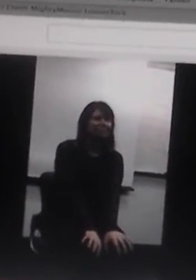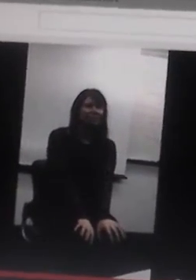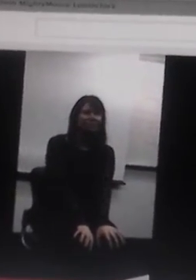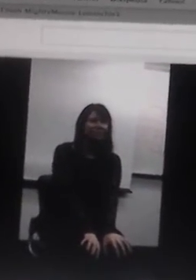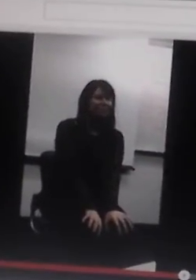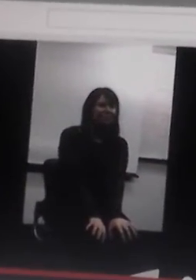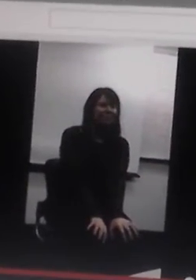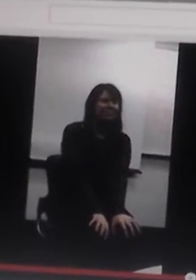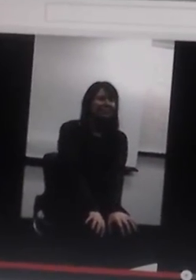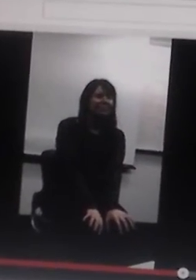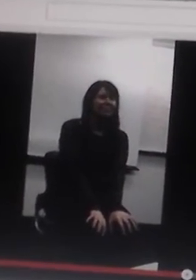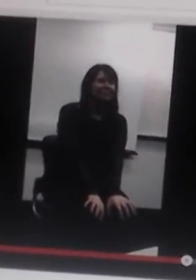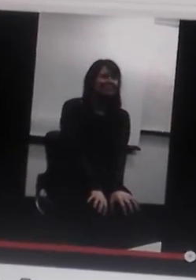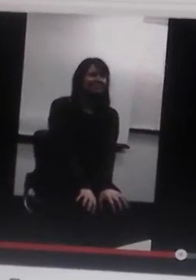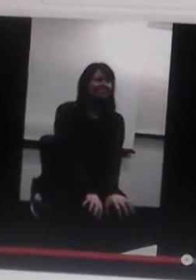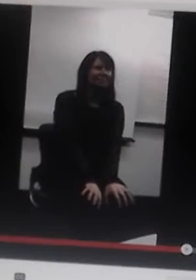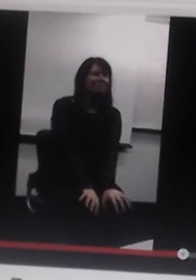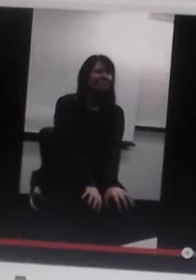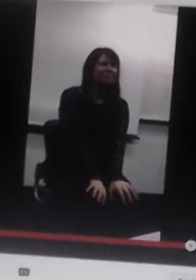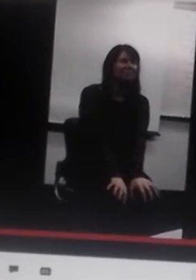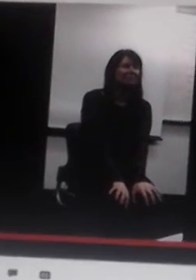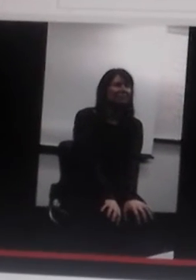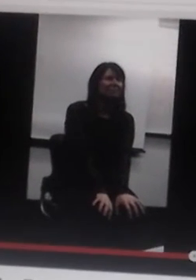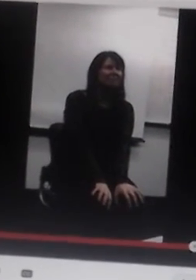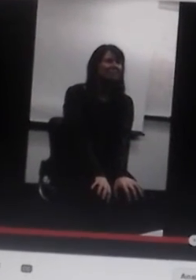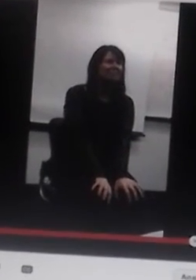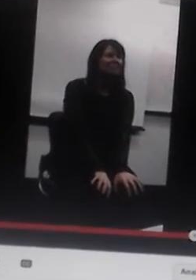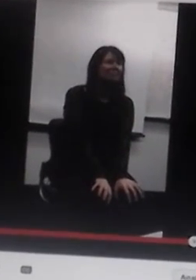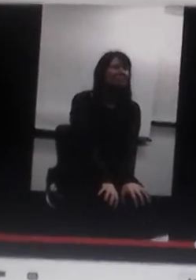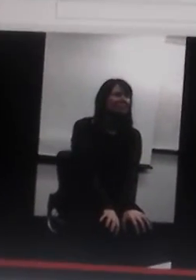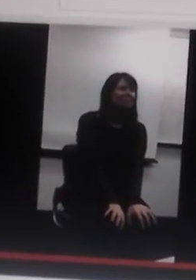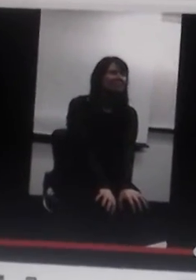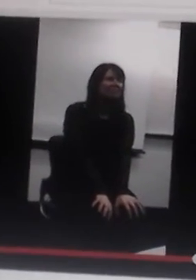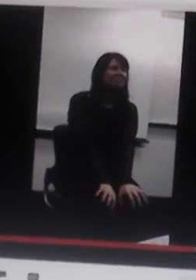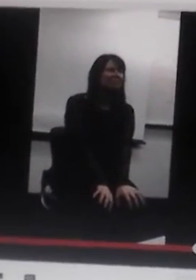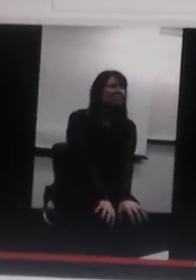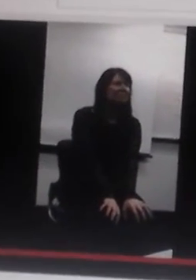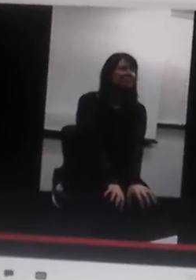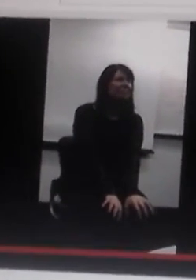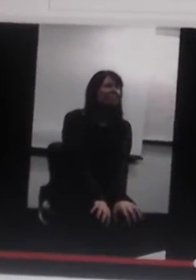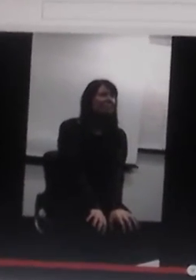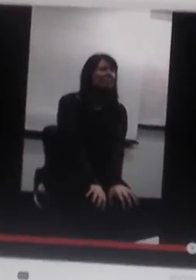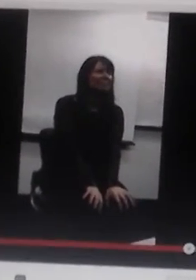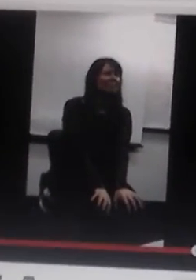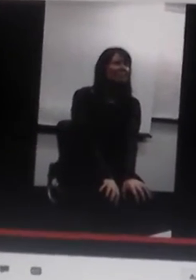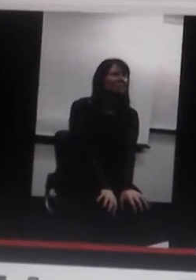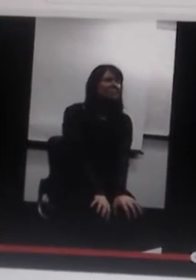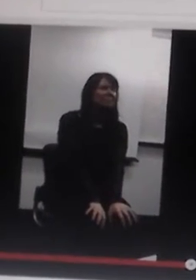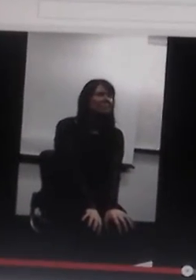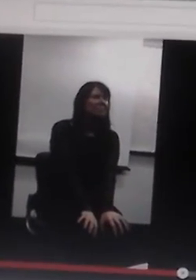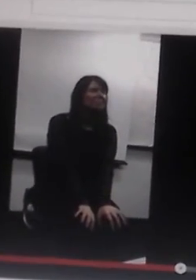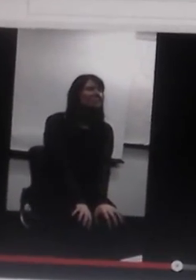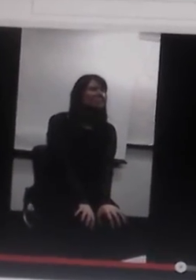I had I had no one to play with. I also had hearing aids, which I hated. They were awful.